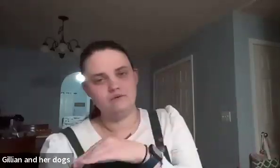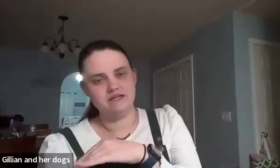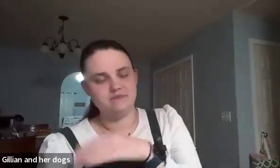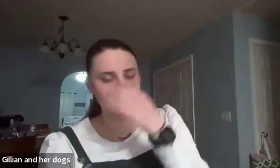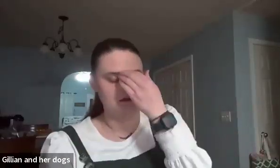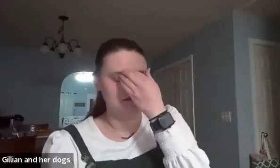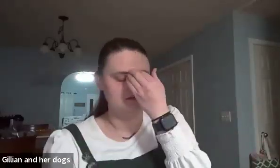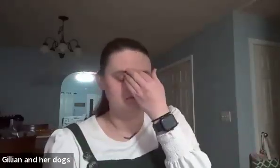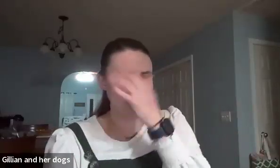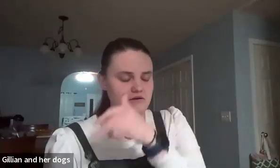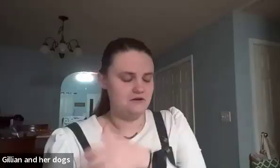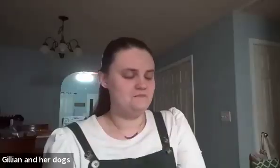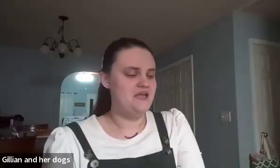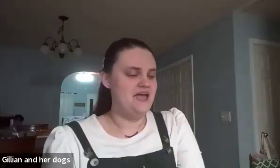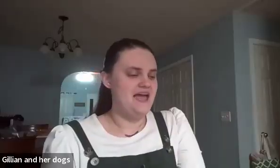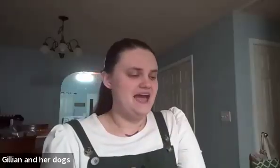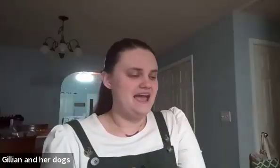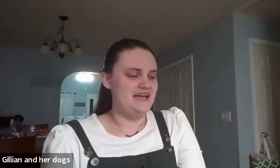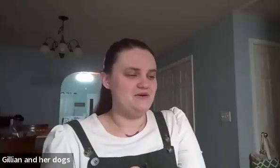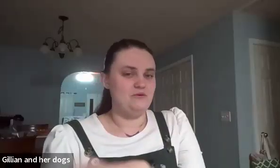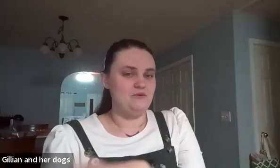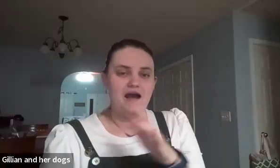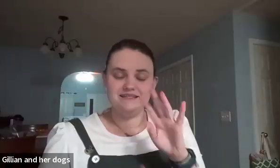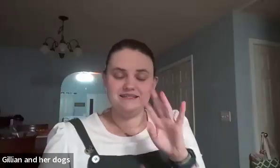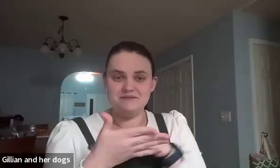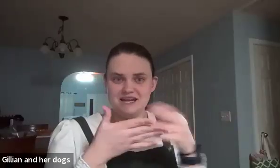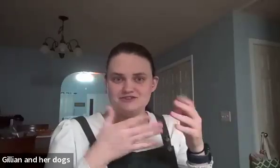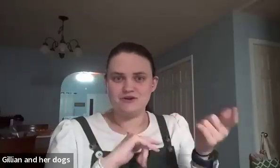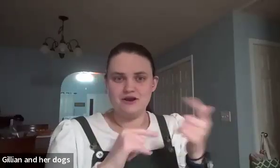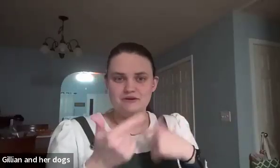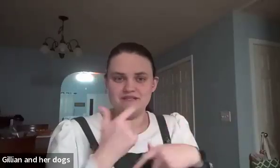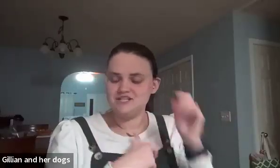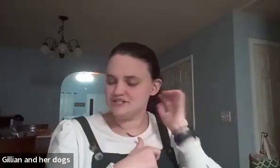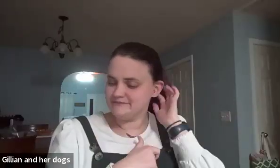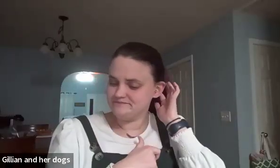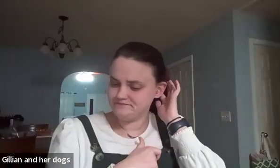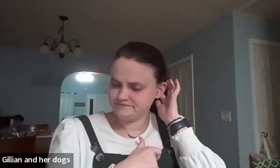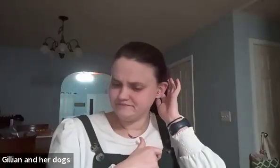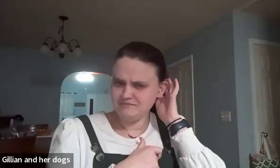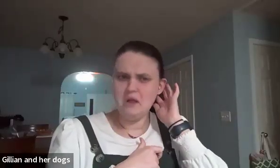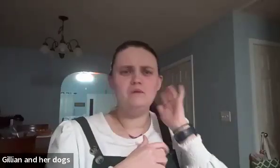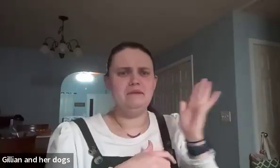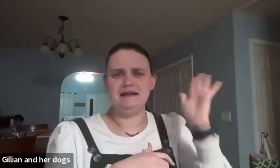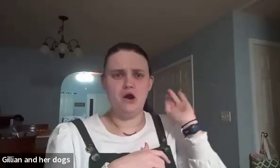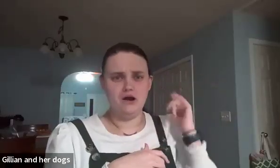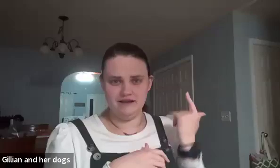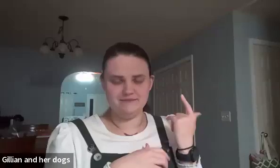week it's playground. And I had set up the schedule for our rotation all the way back in August, but